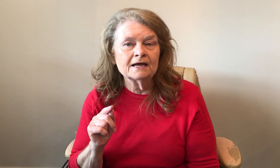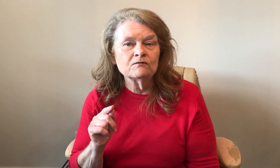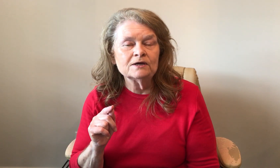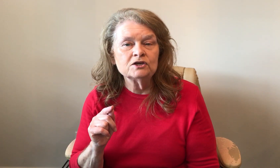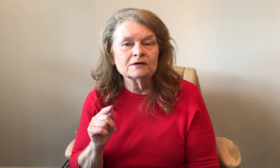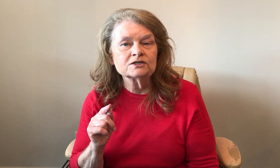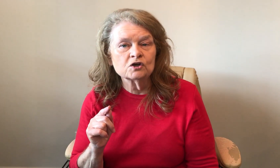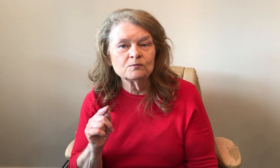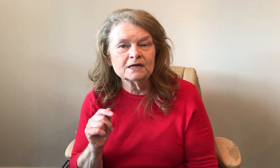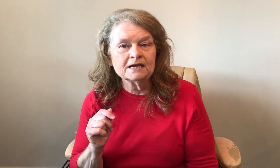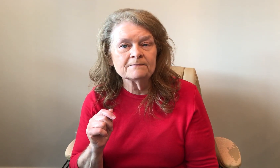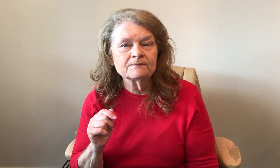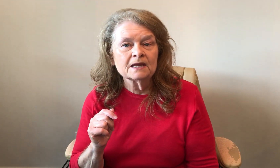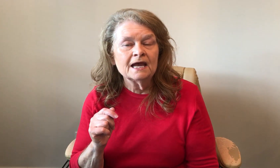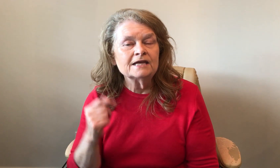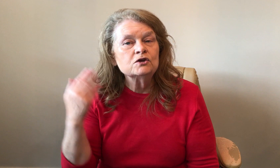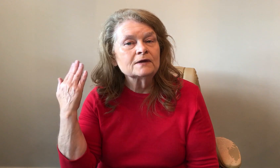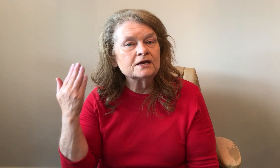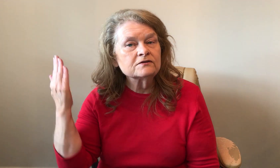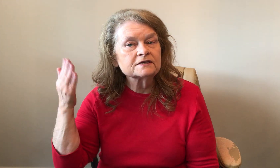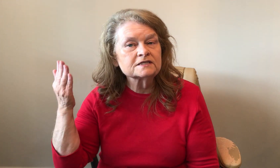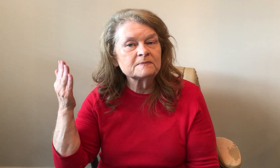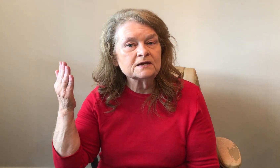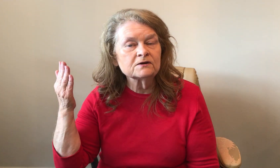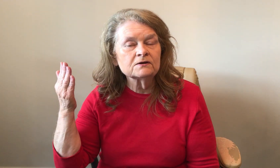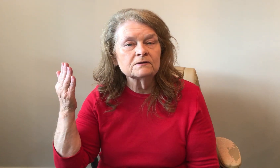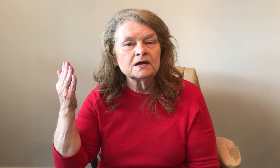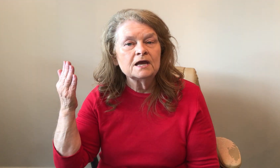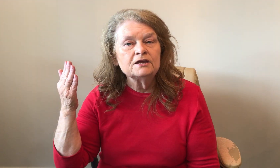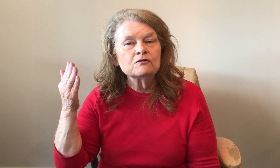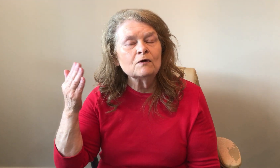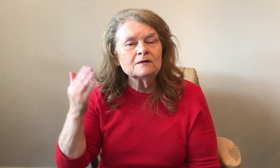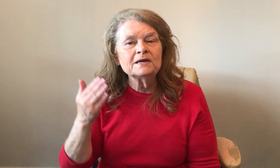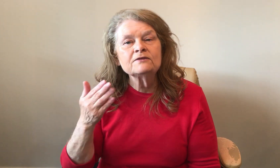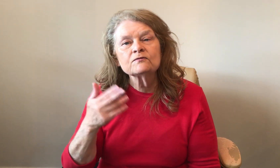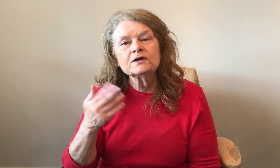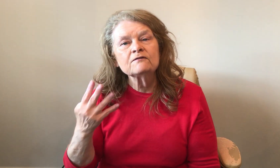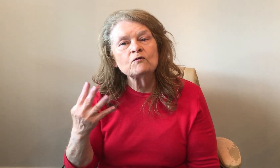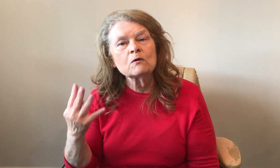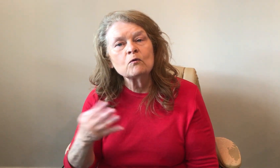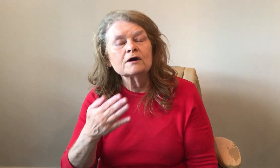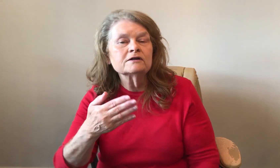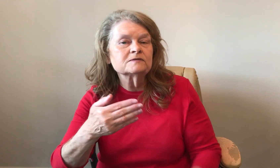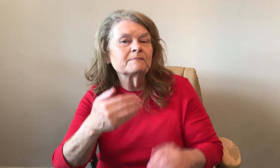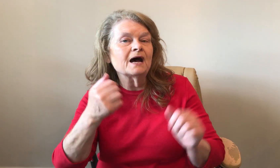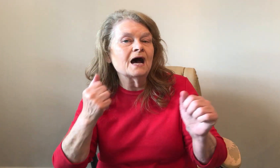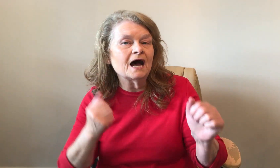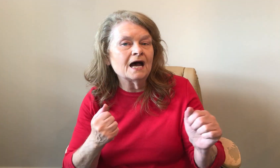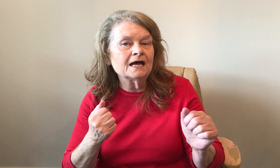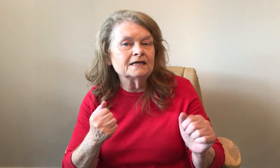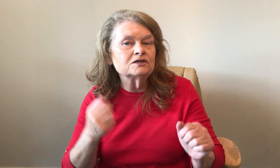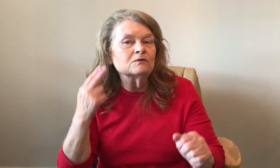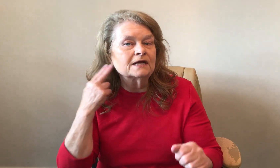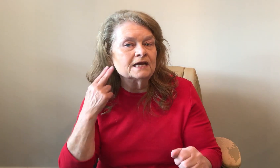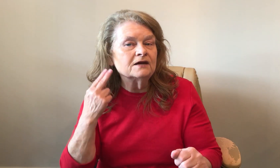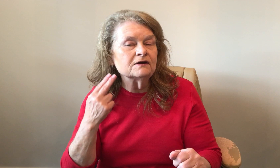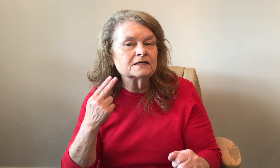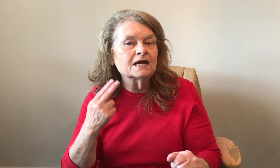when you're interpreting and you hear the speaker, you want to be 3 or 4 words behind. You want to hear it